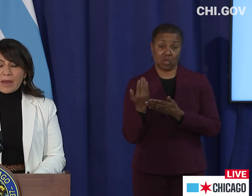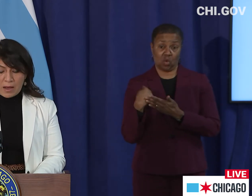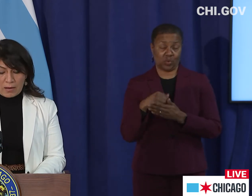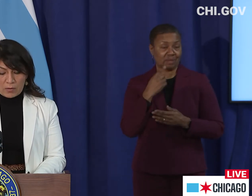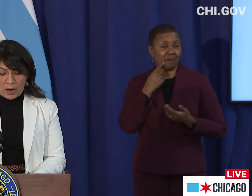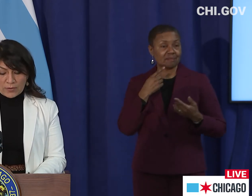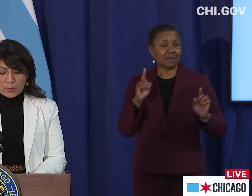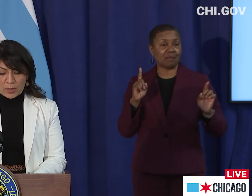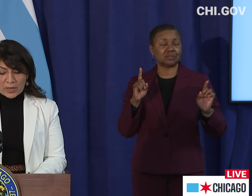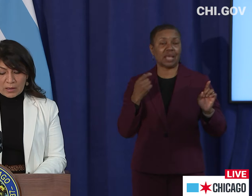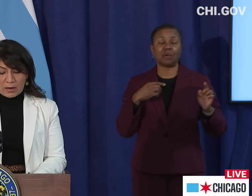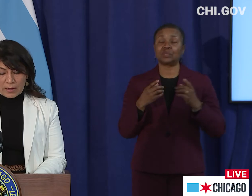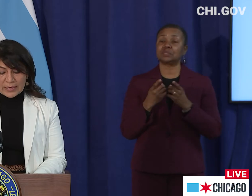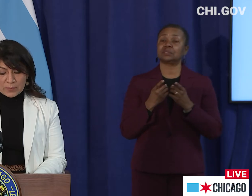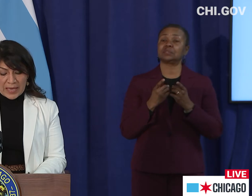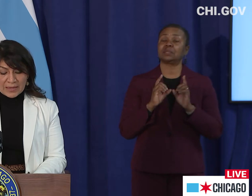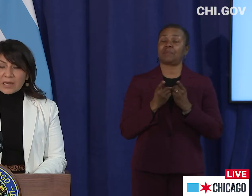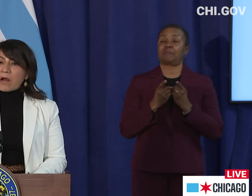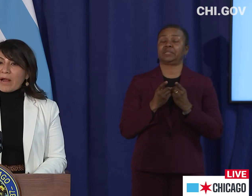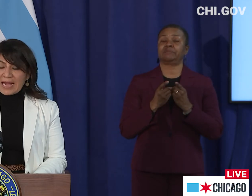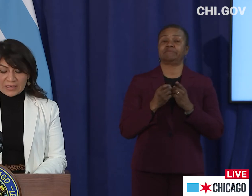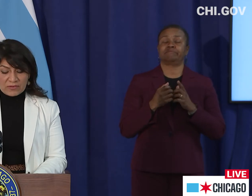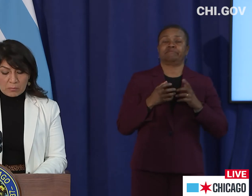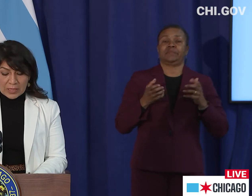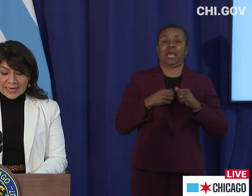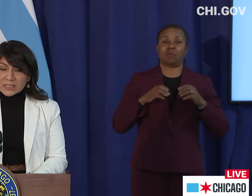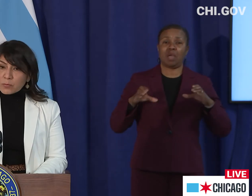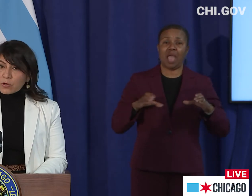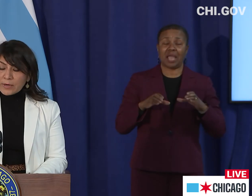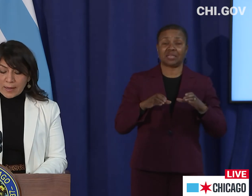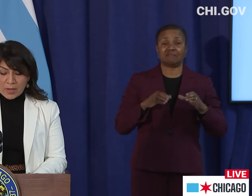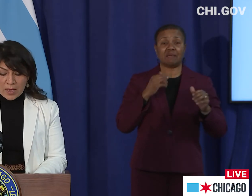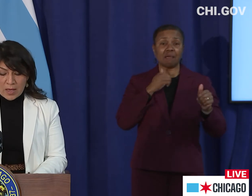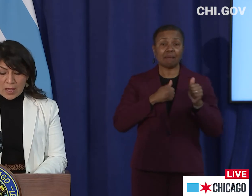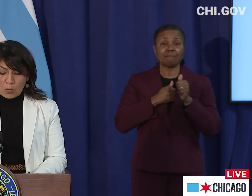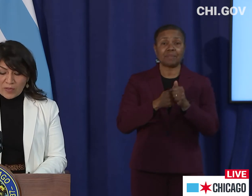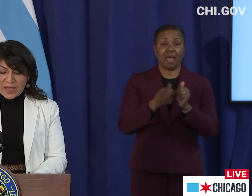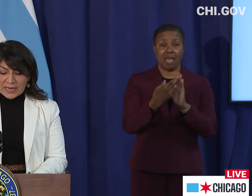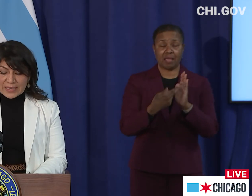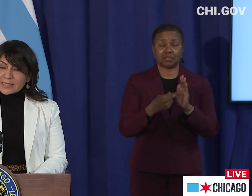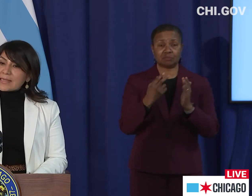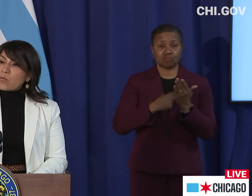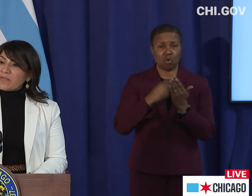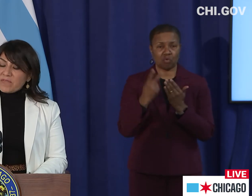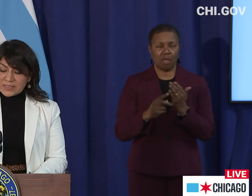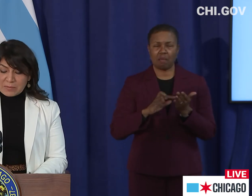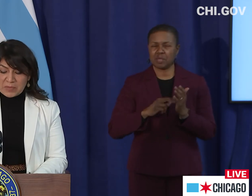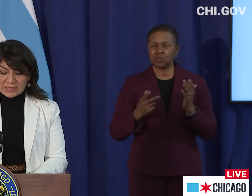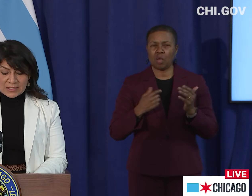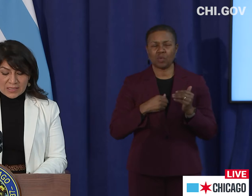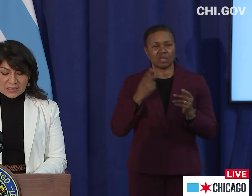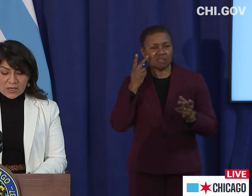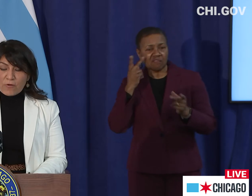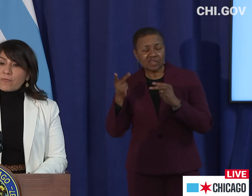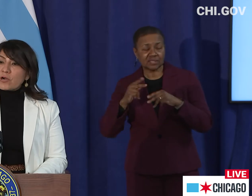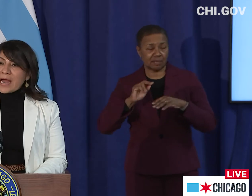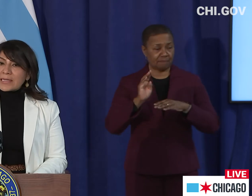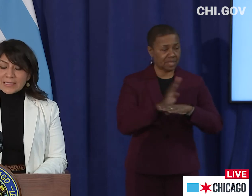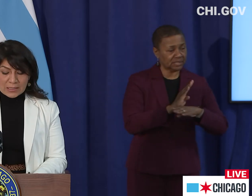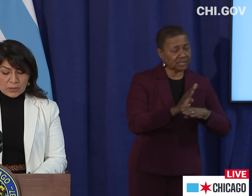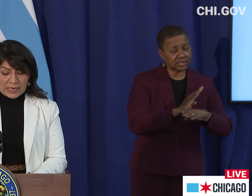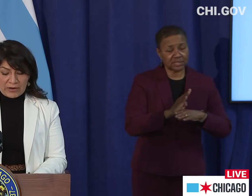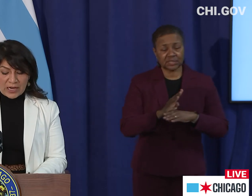announced that our department expanded our active compliance program. And what that is that we visit businesses